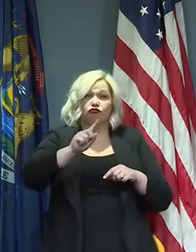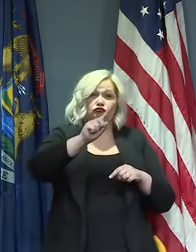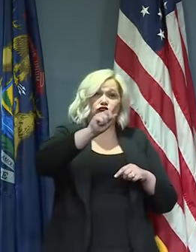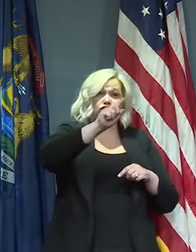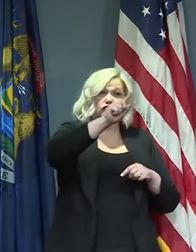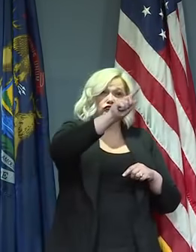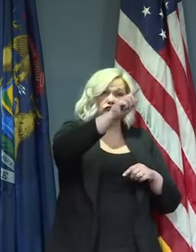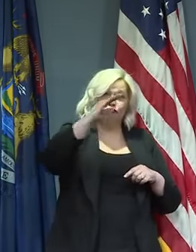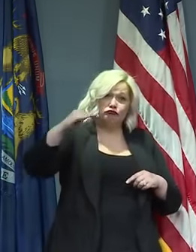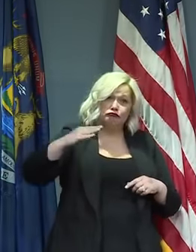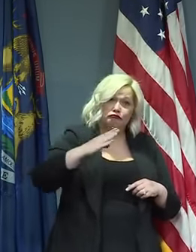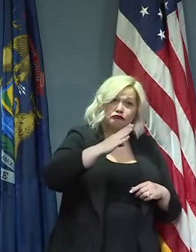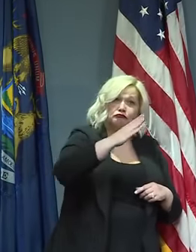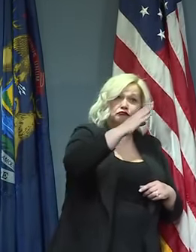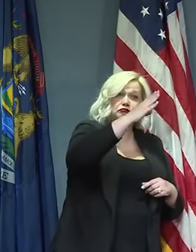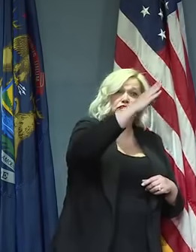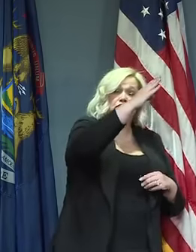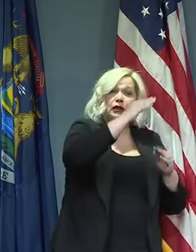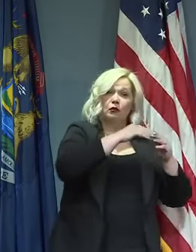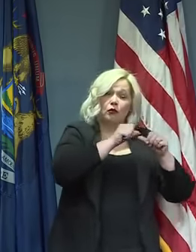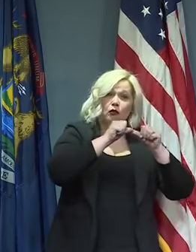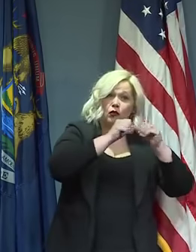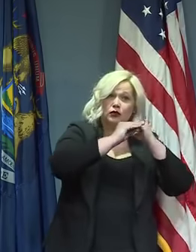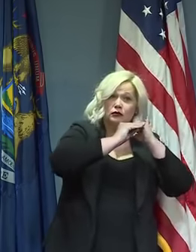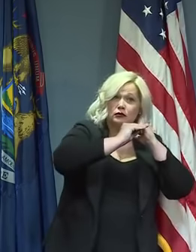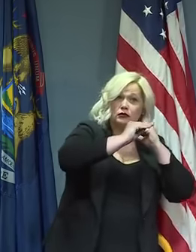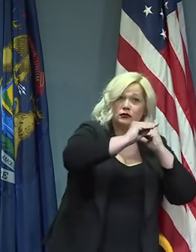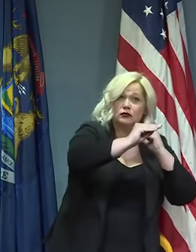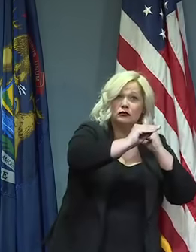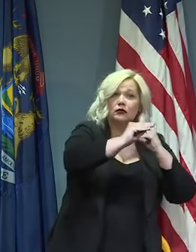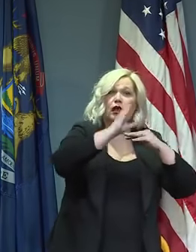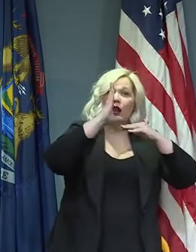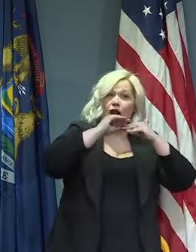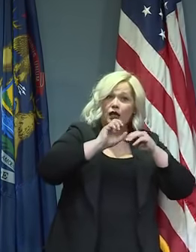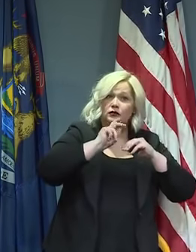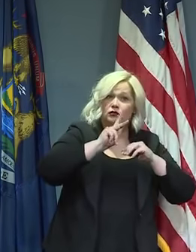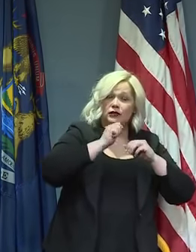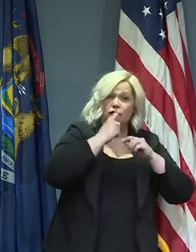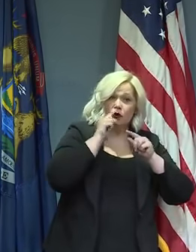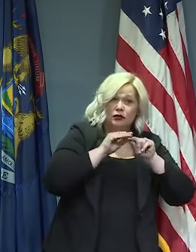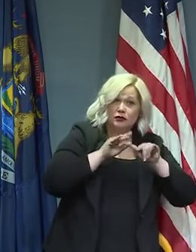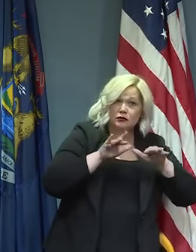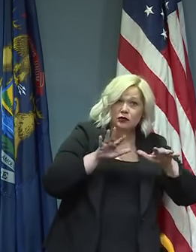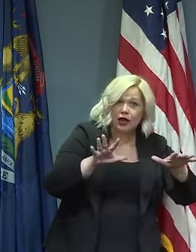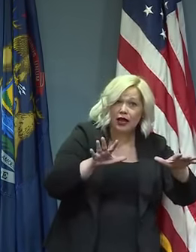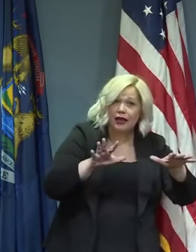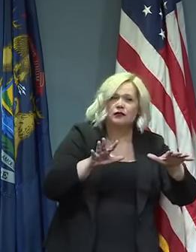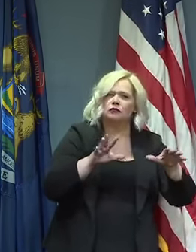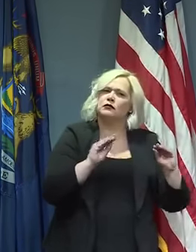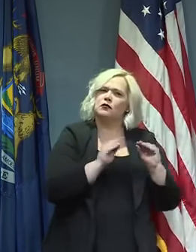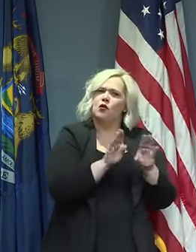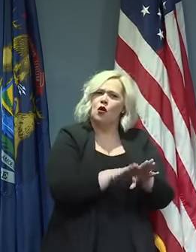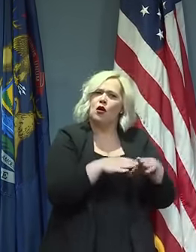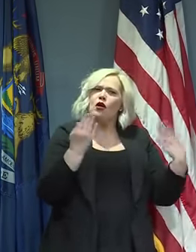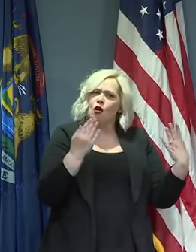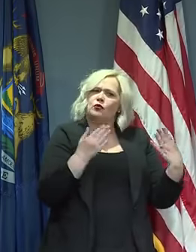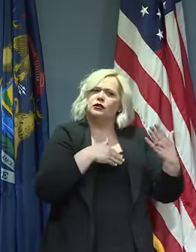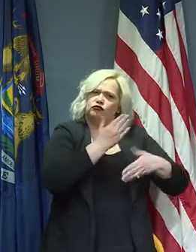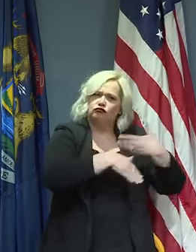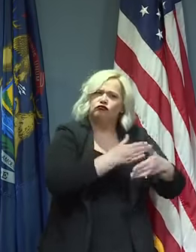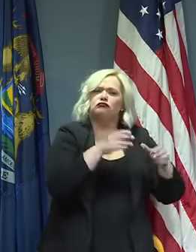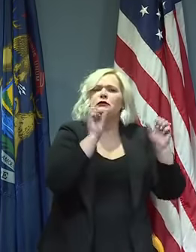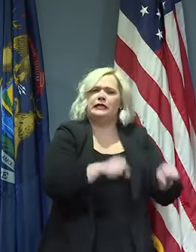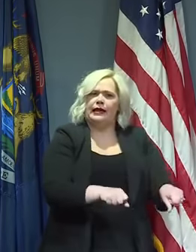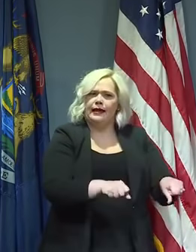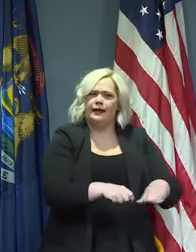more stable the pandemic risk in a region, and the less risky the workplace, the more quickly and broadly workplaces can